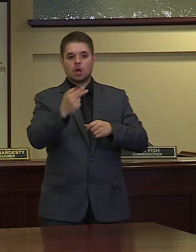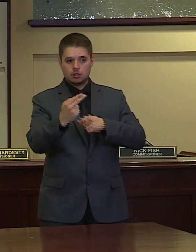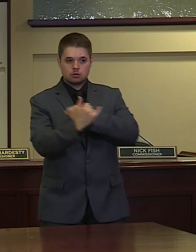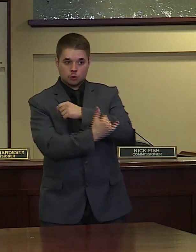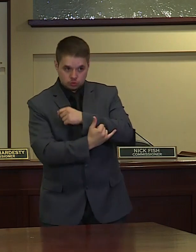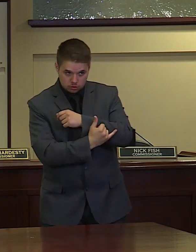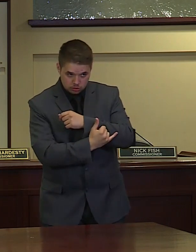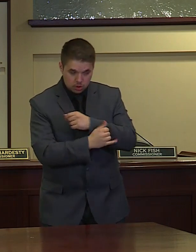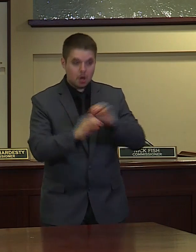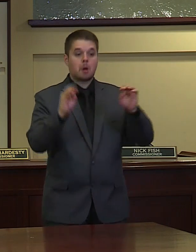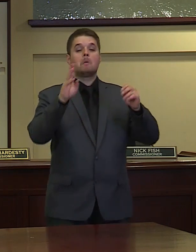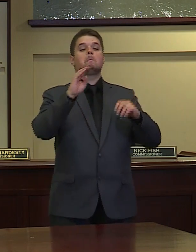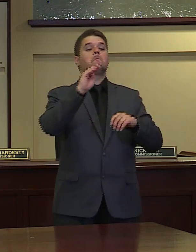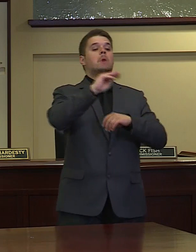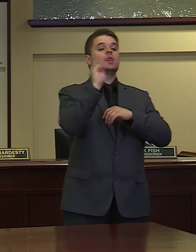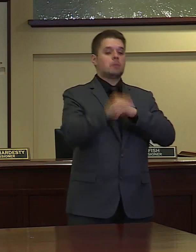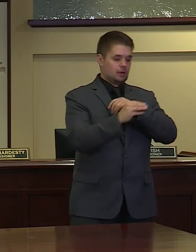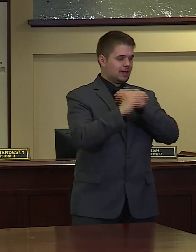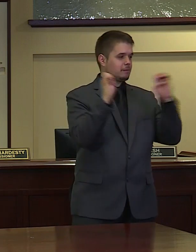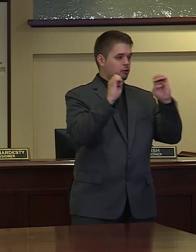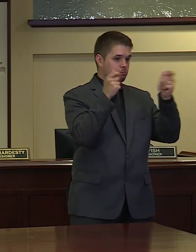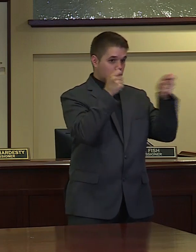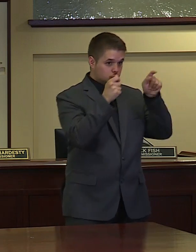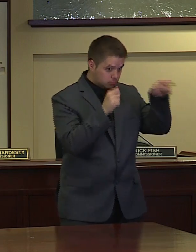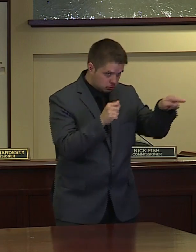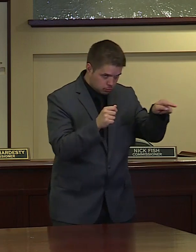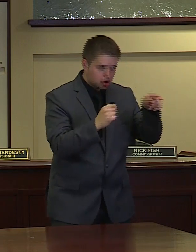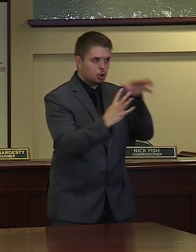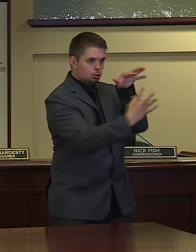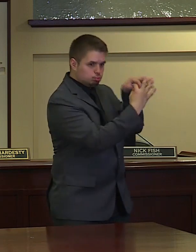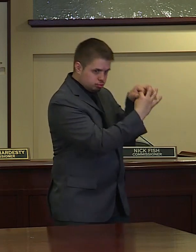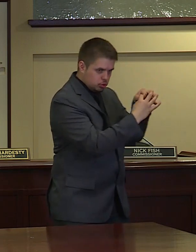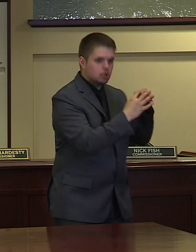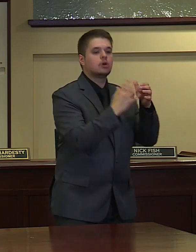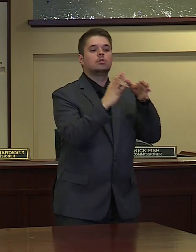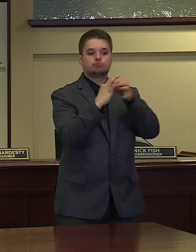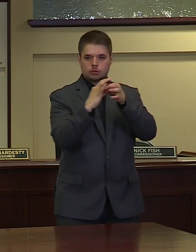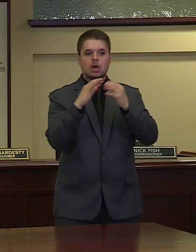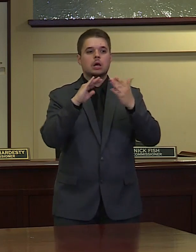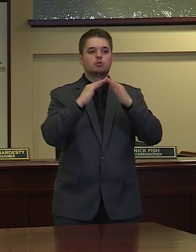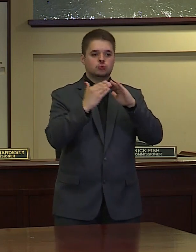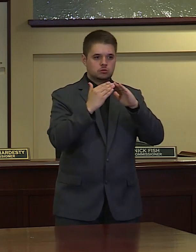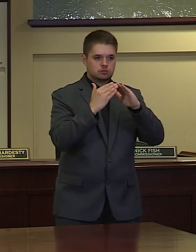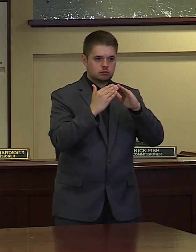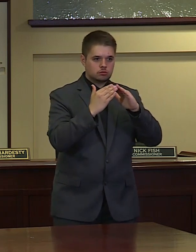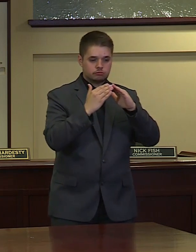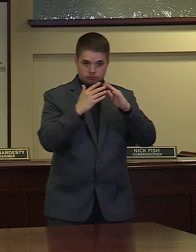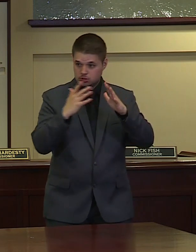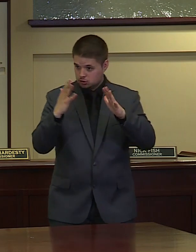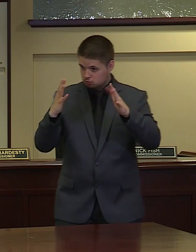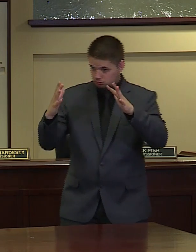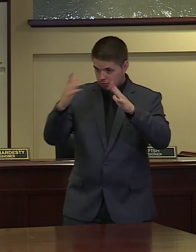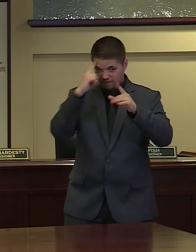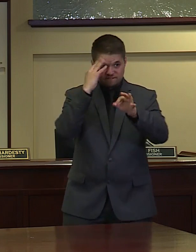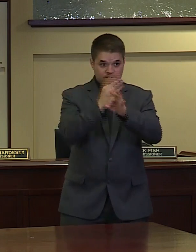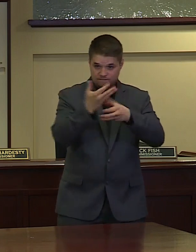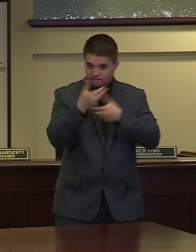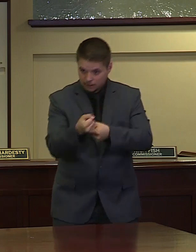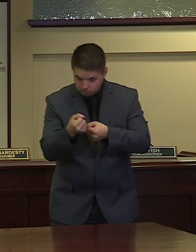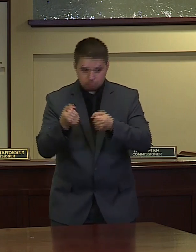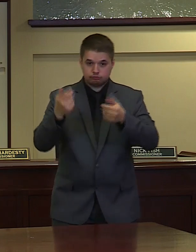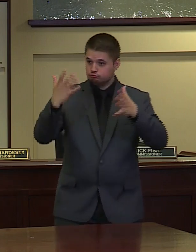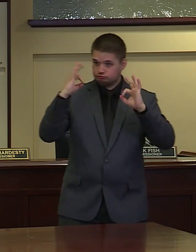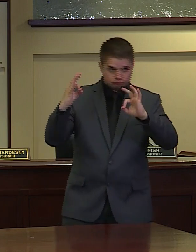Emergency Management, working with dozens and dozens of community-based organizations, thousands of hours